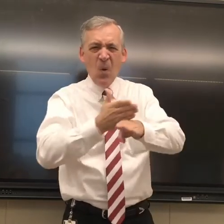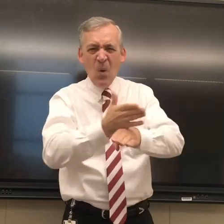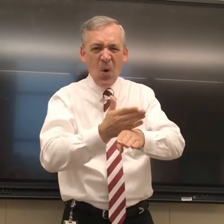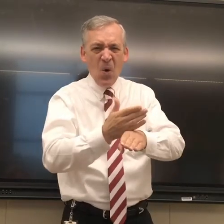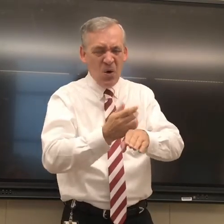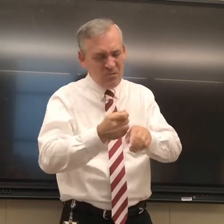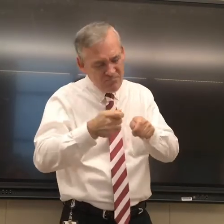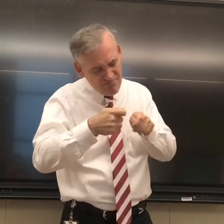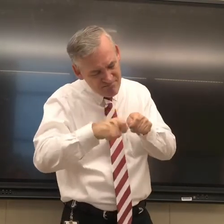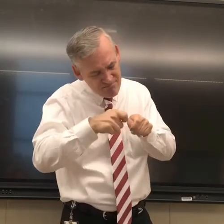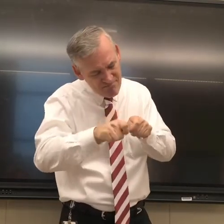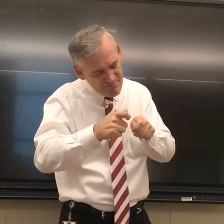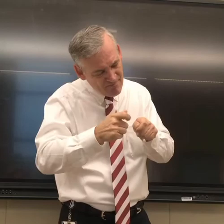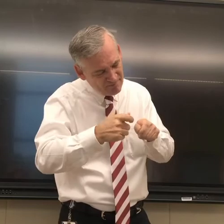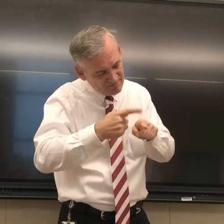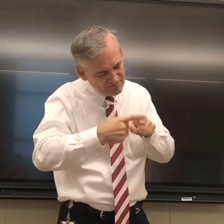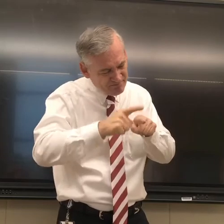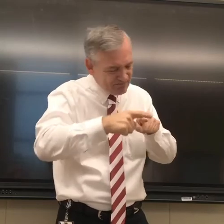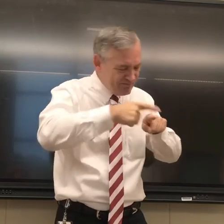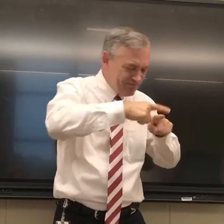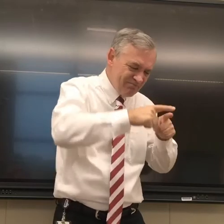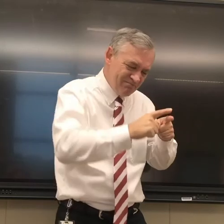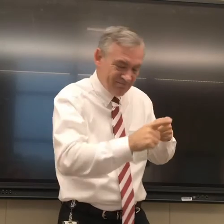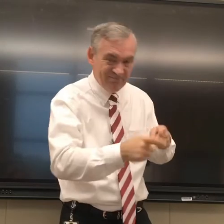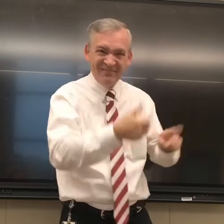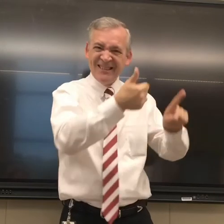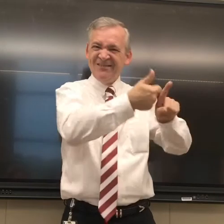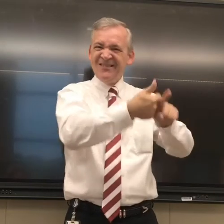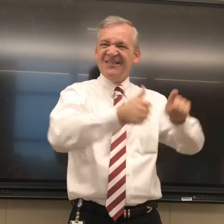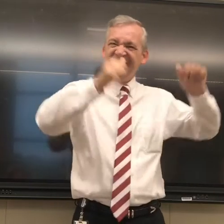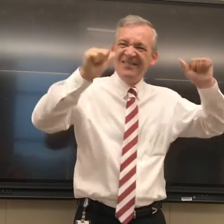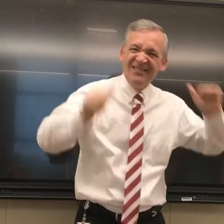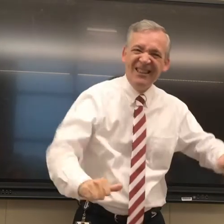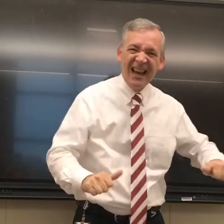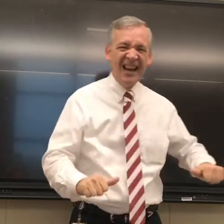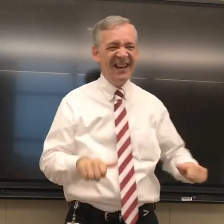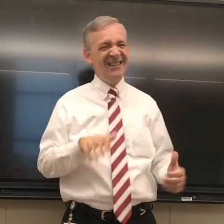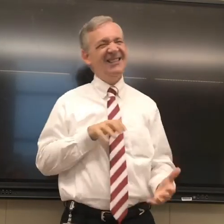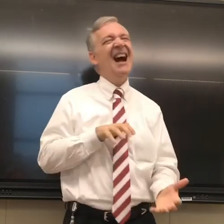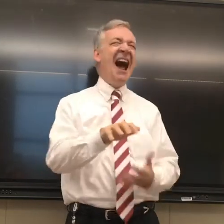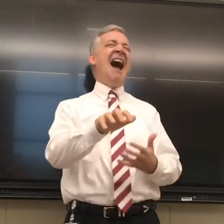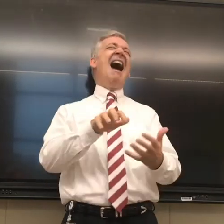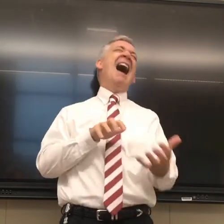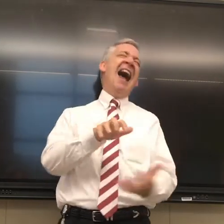and laughed so loud that the great oak seemed to laugh with him,